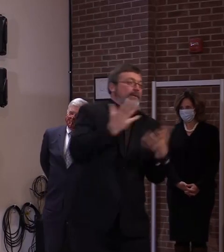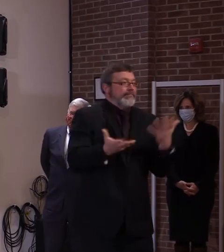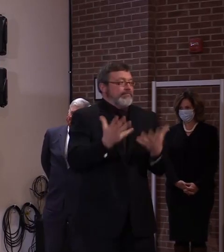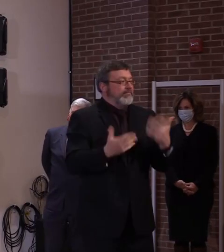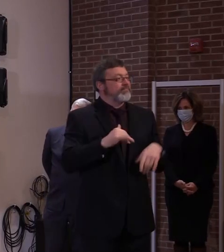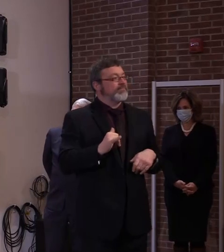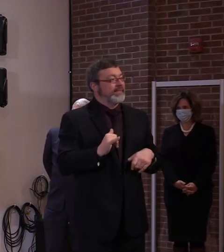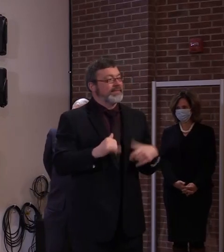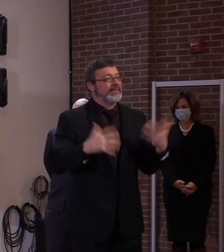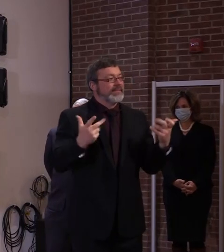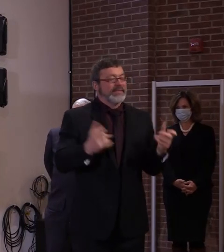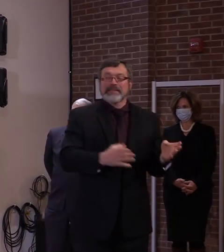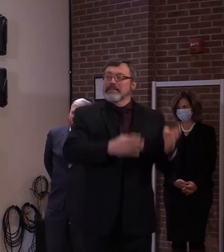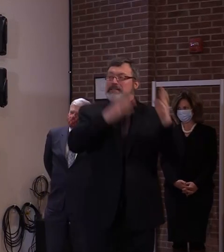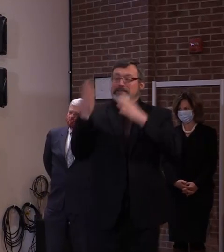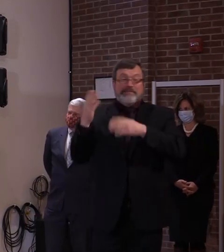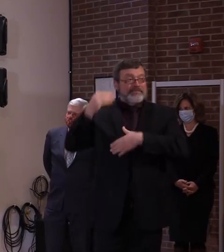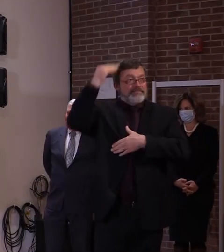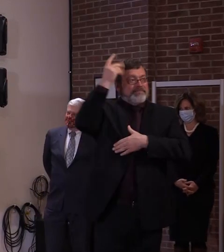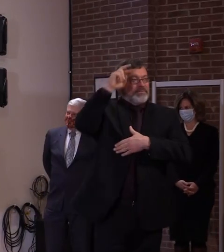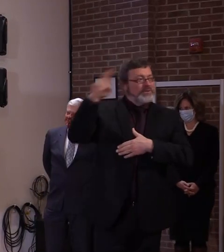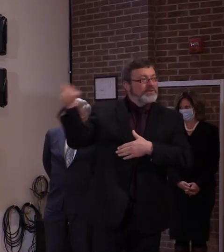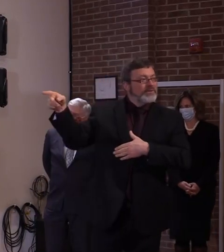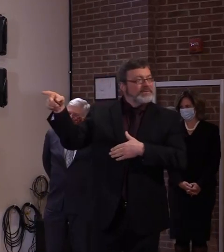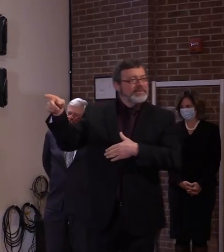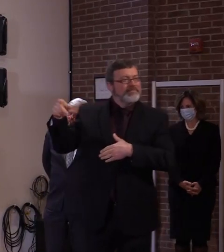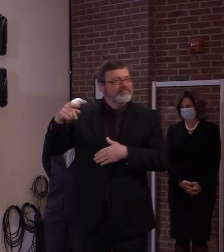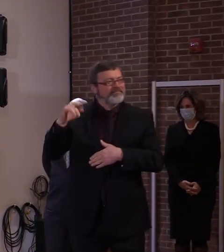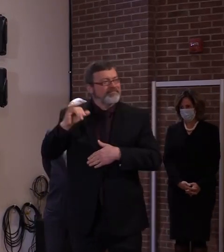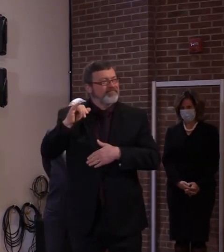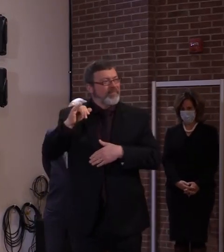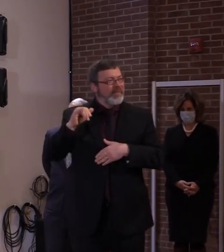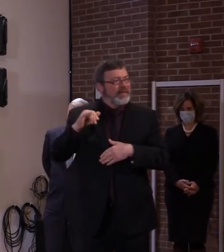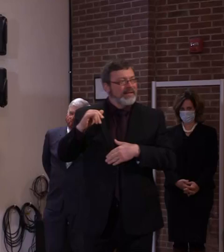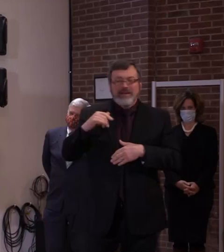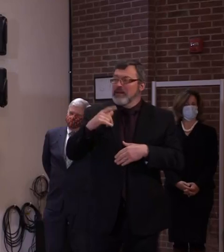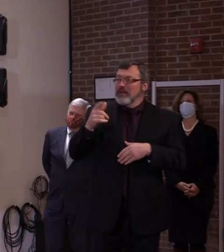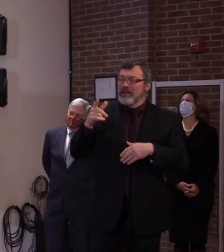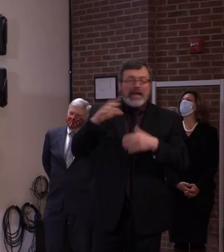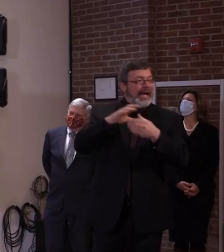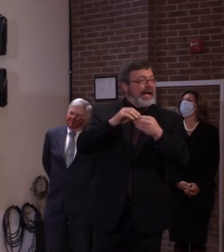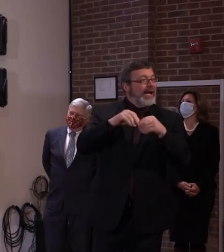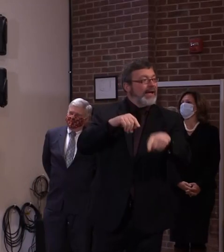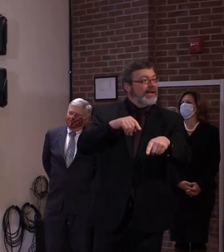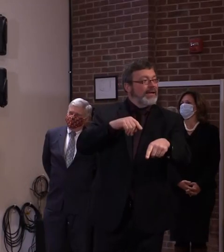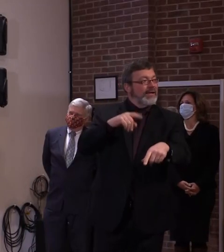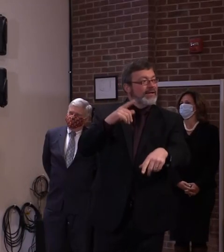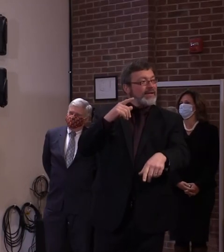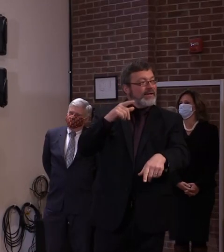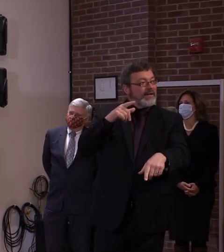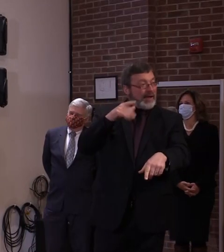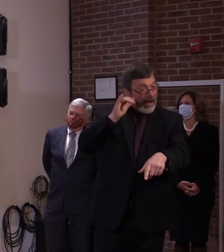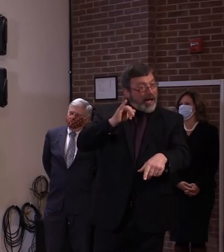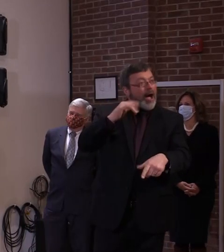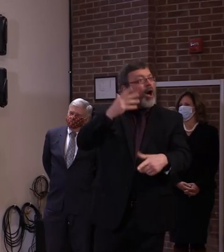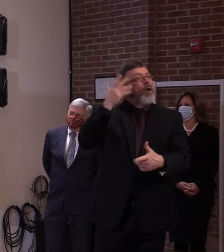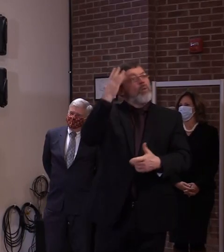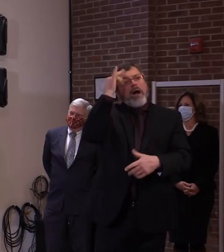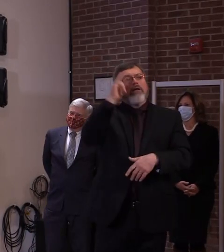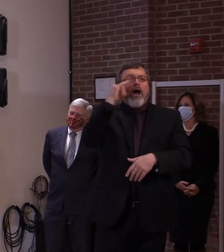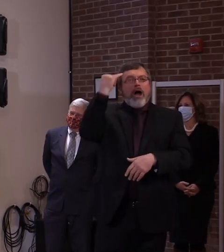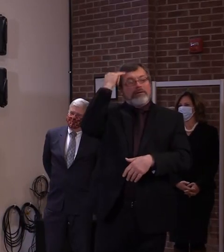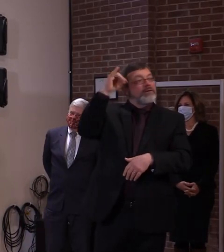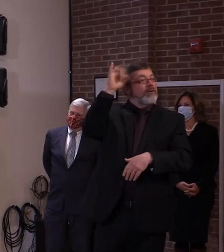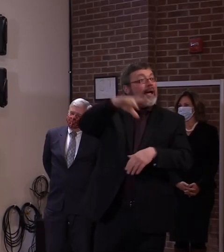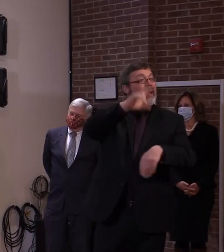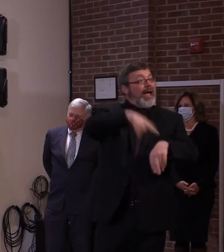with the National Guard on these convoys the next two nights might just be handing them out up and down the state, but who knows? You know, I'm